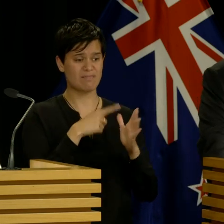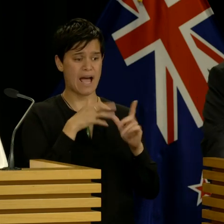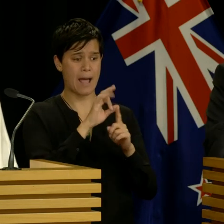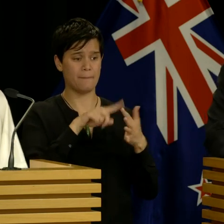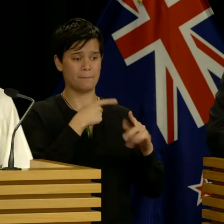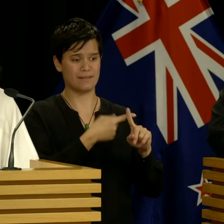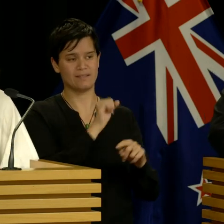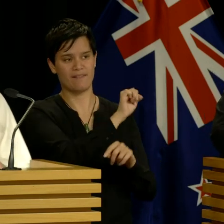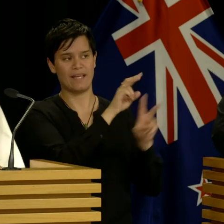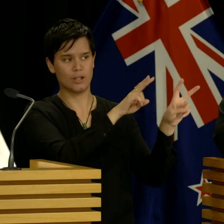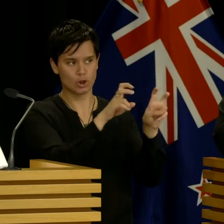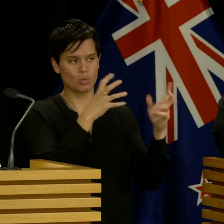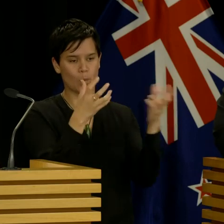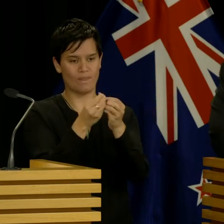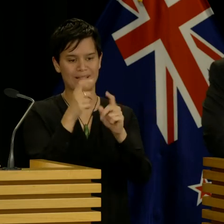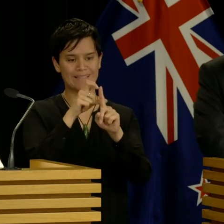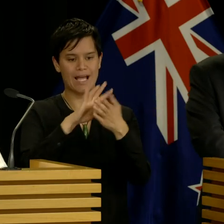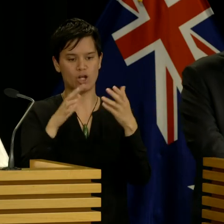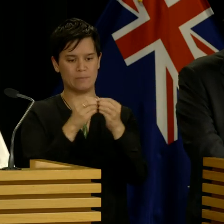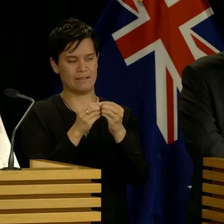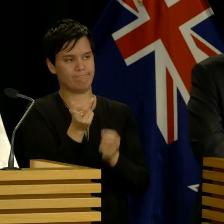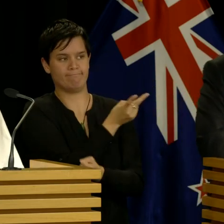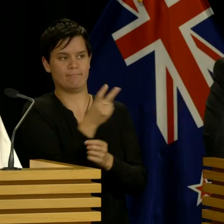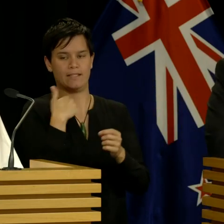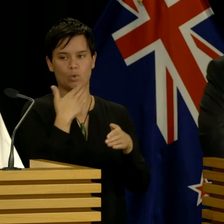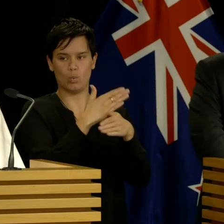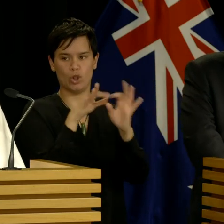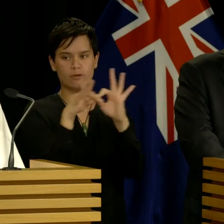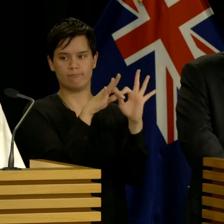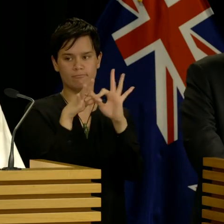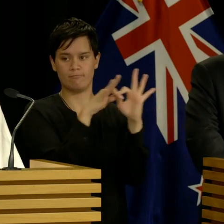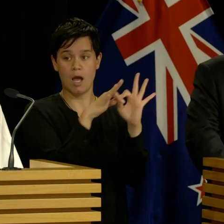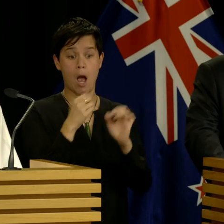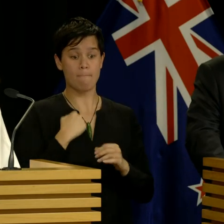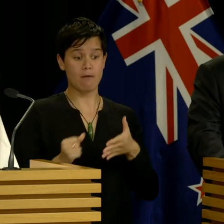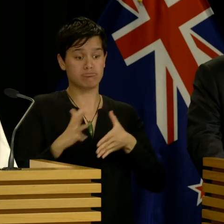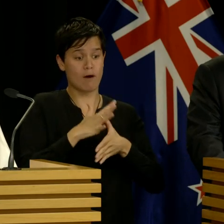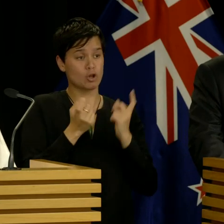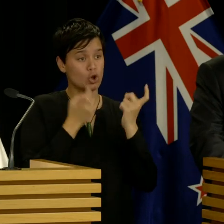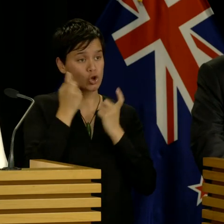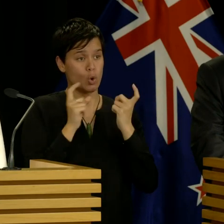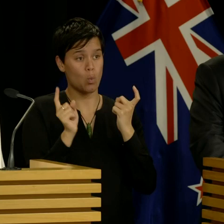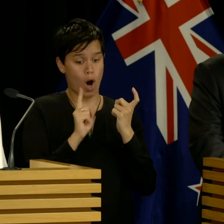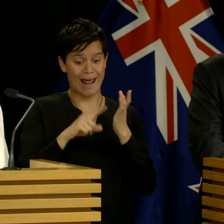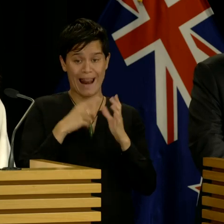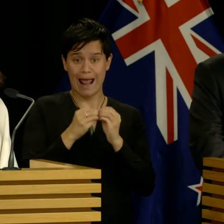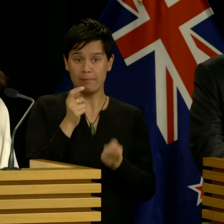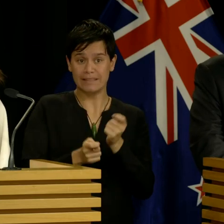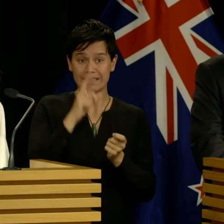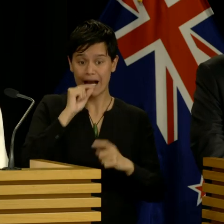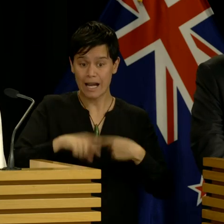through by APEX and the DHBs, but my primary concern is whether or not we can keep going with our lab testing, and we can. So what's your message to union organisers before